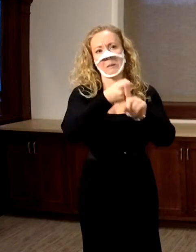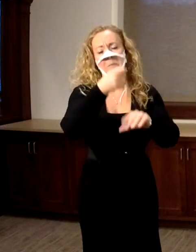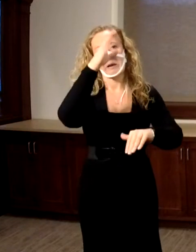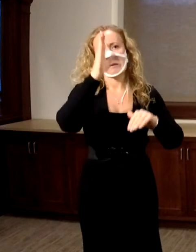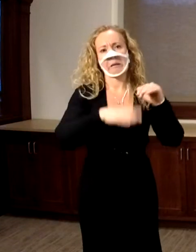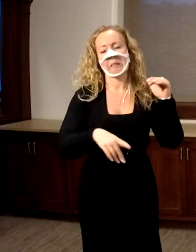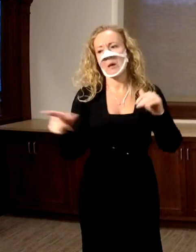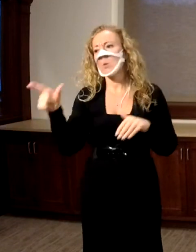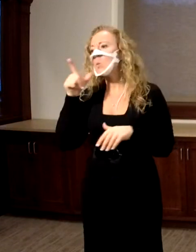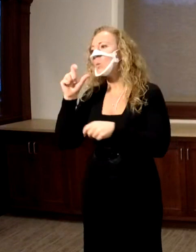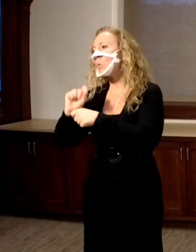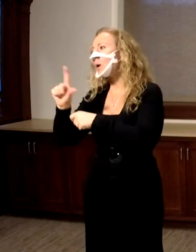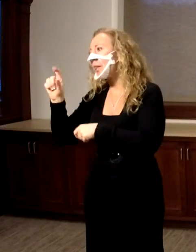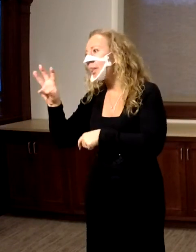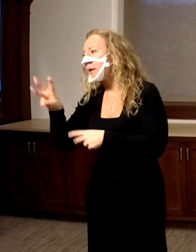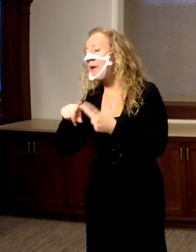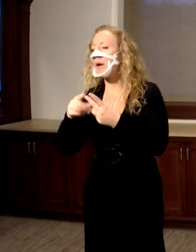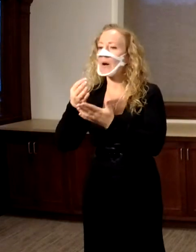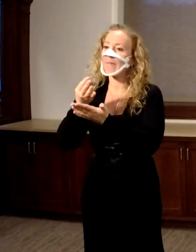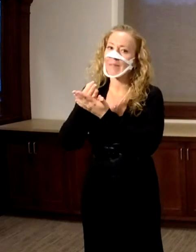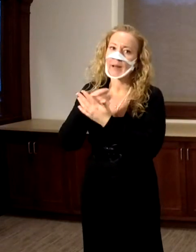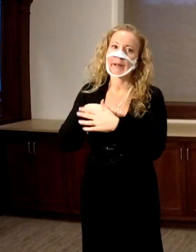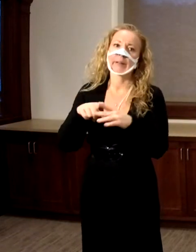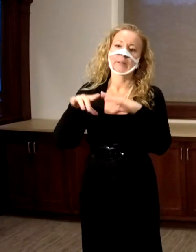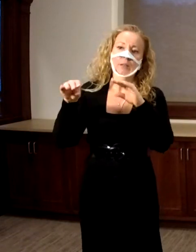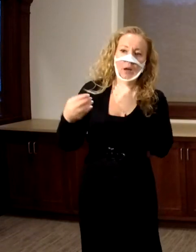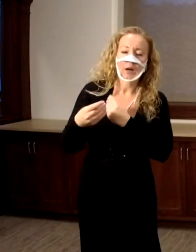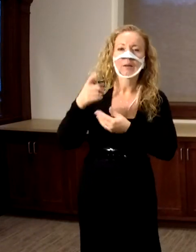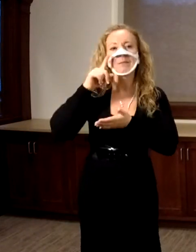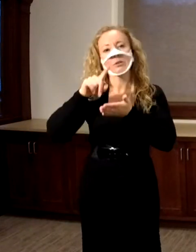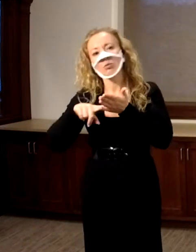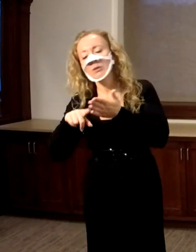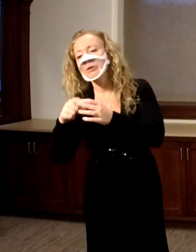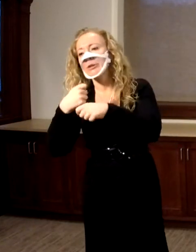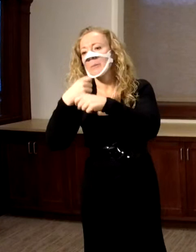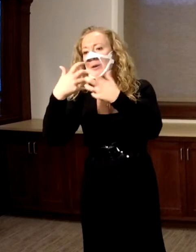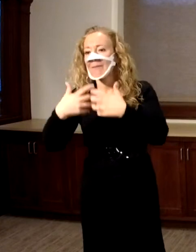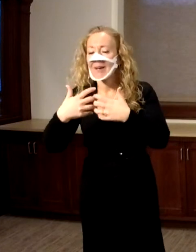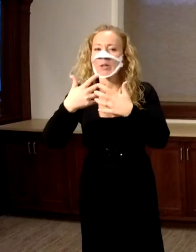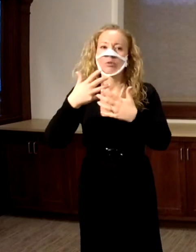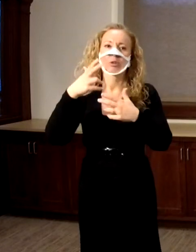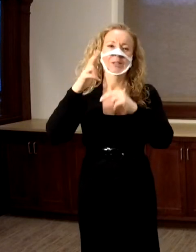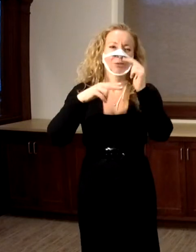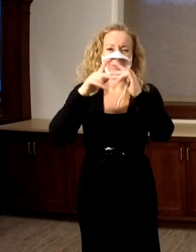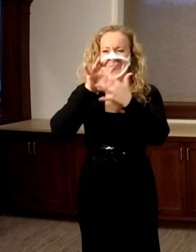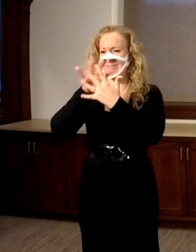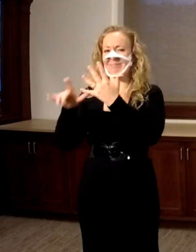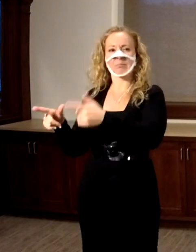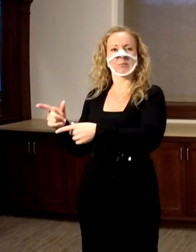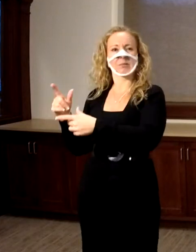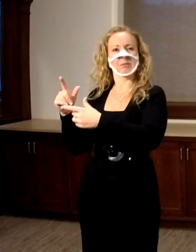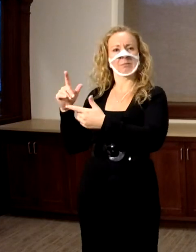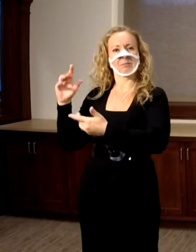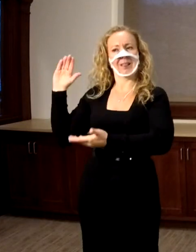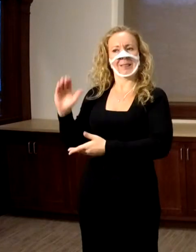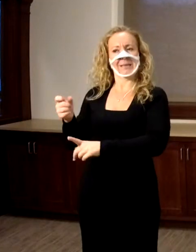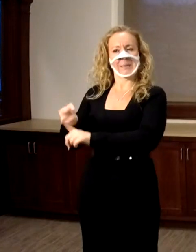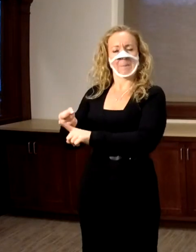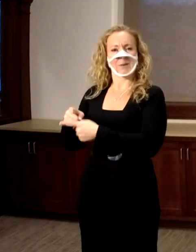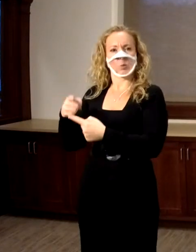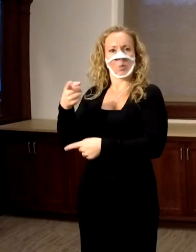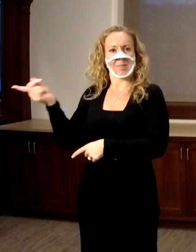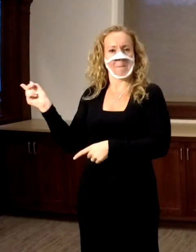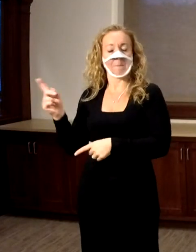in law, finance, office, research, manufacturing, construction, et cetera, et cetera. So